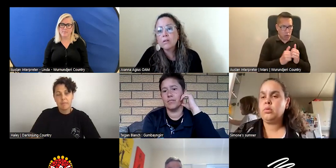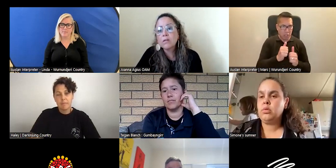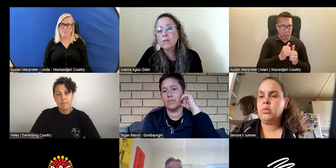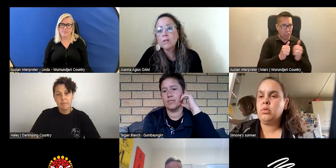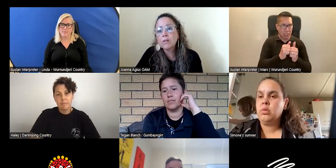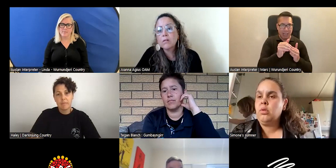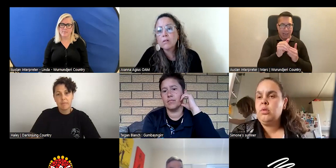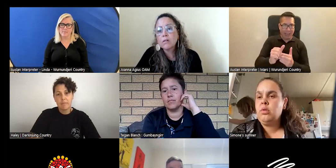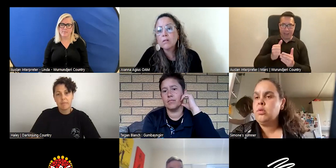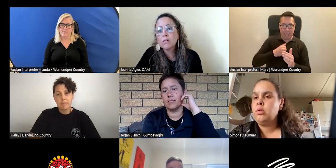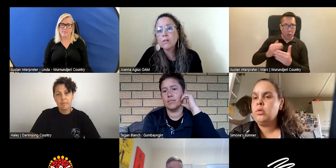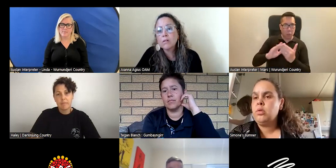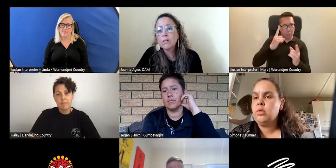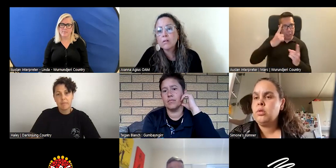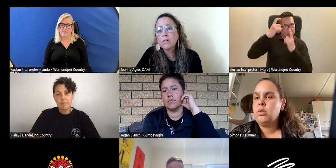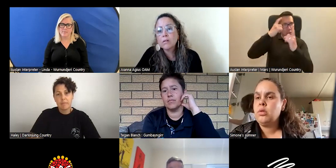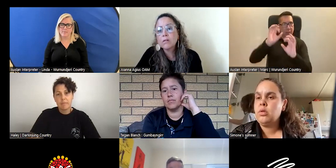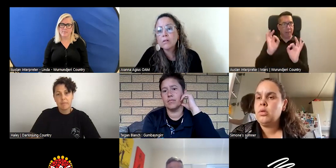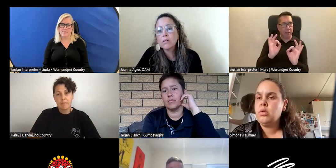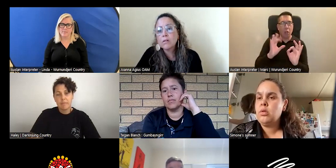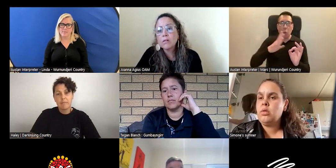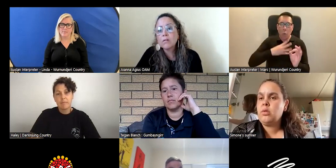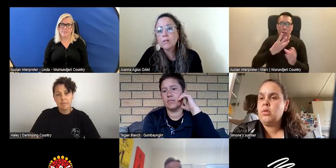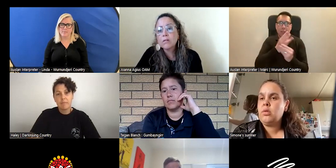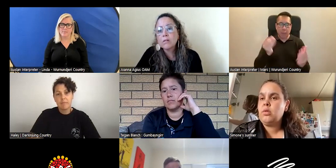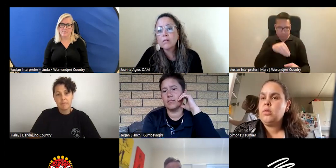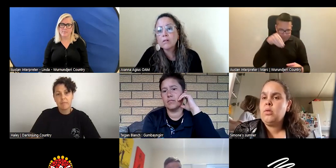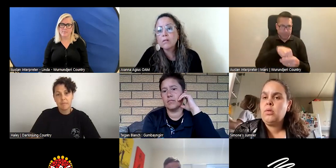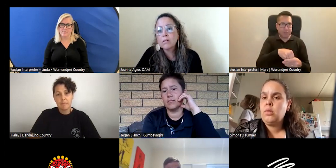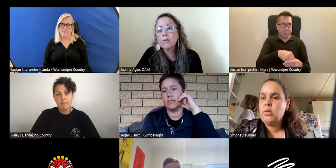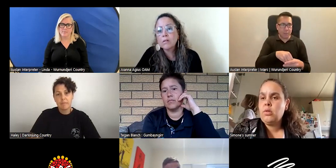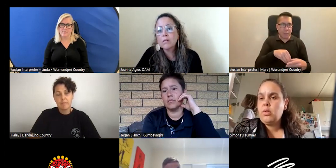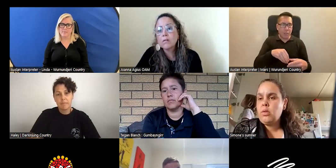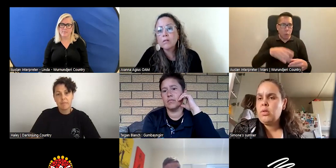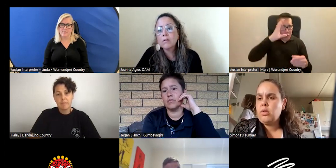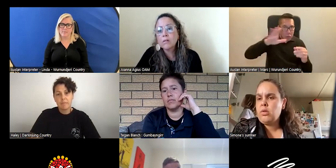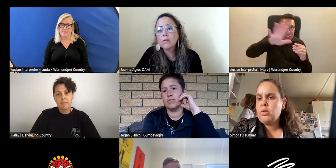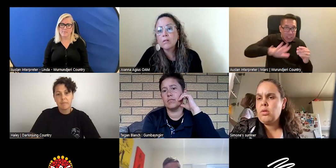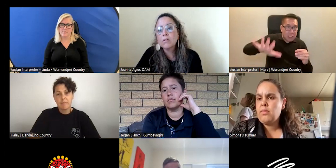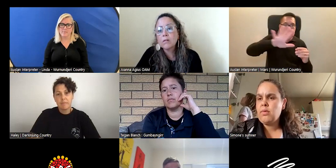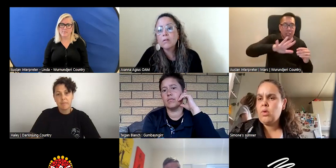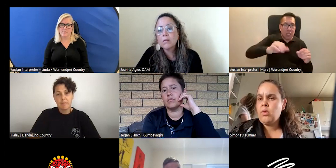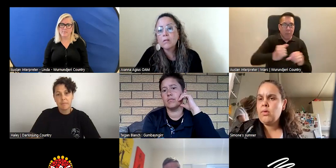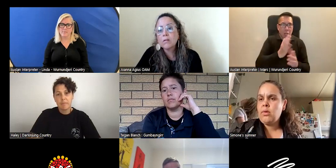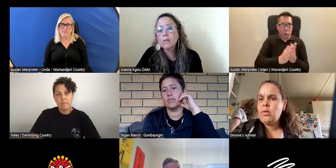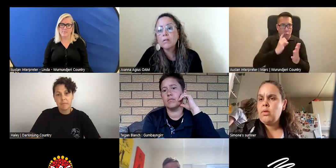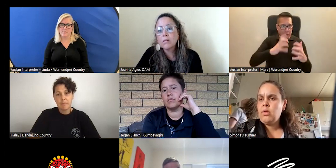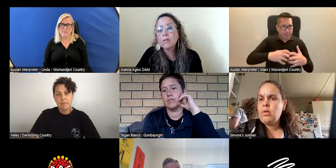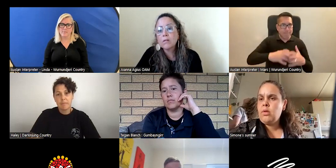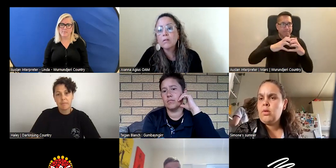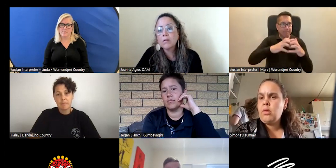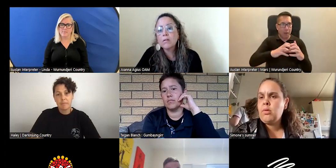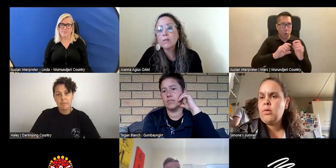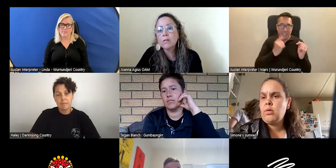own community initiatives. So they want something to be incorporated with regions being supported to structure up at each